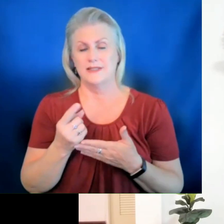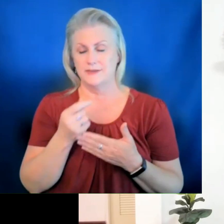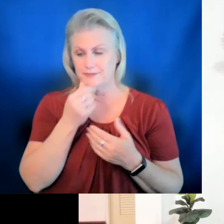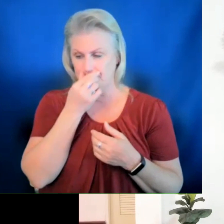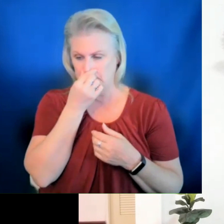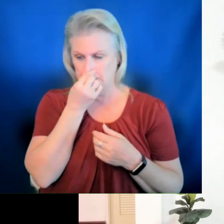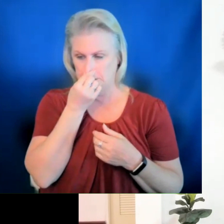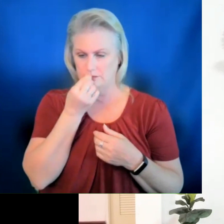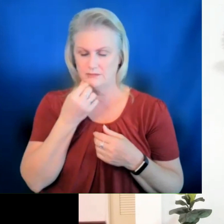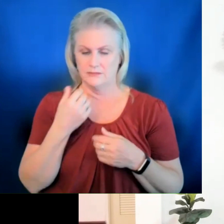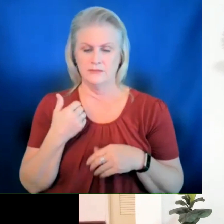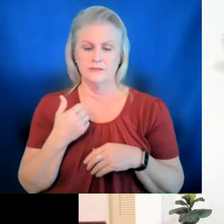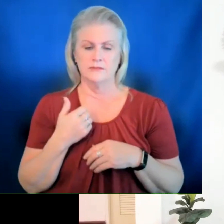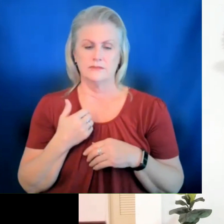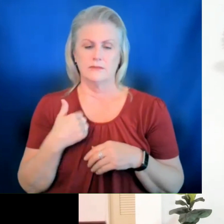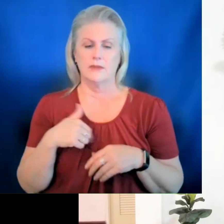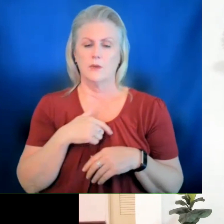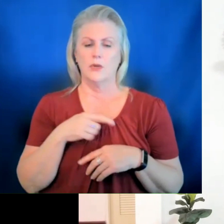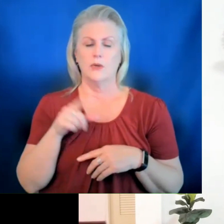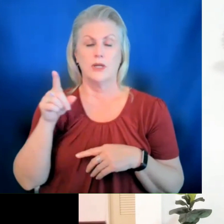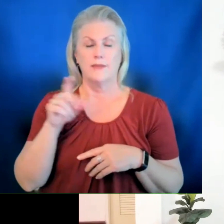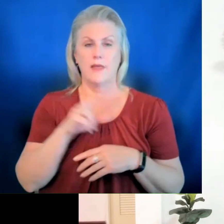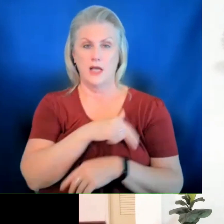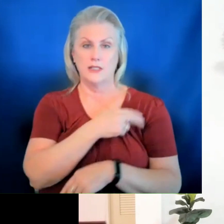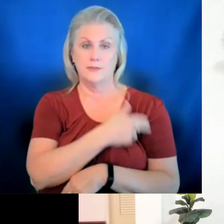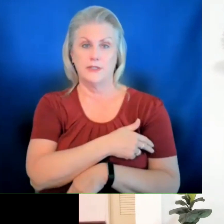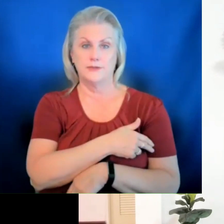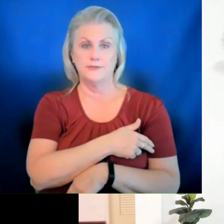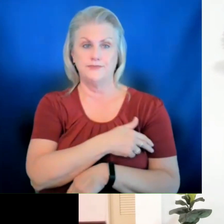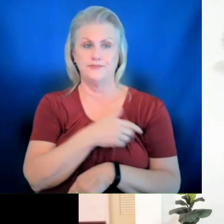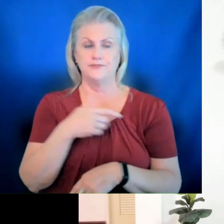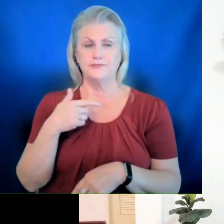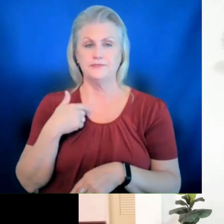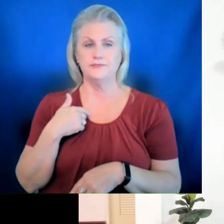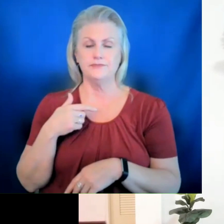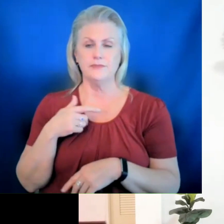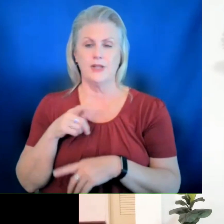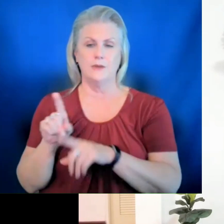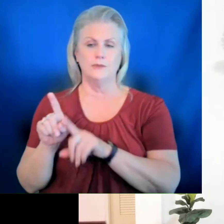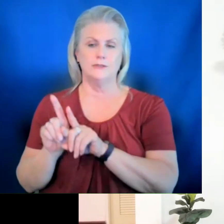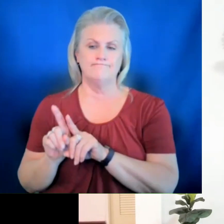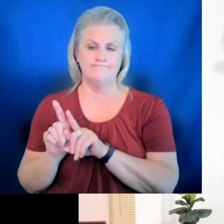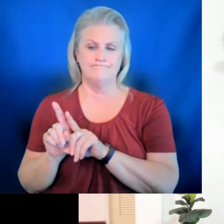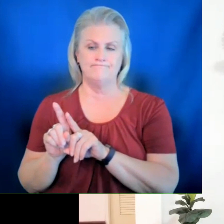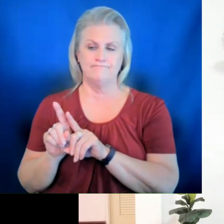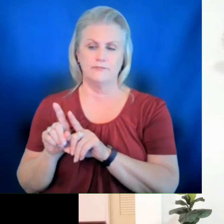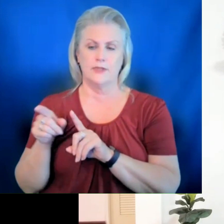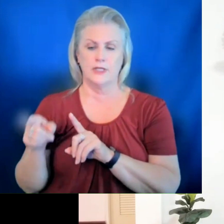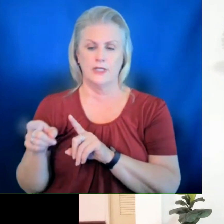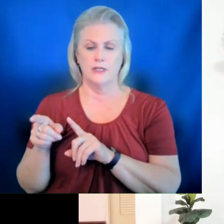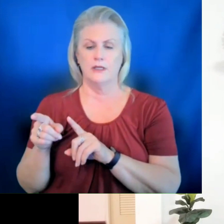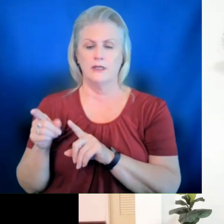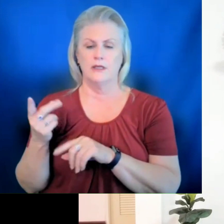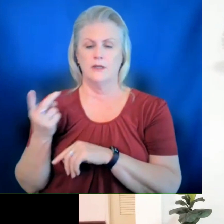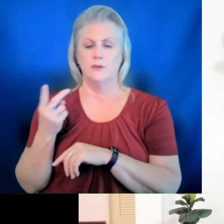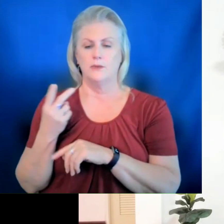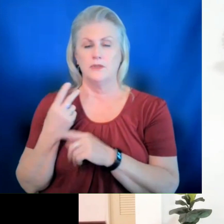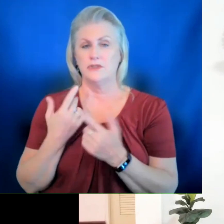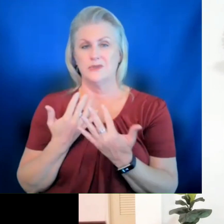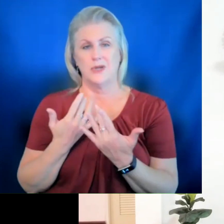few weeks when we were in the hospital, when I was next to him